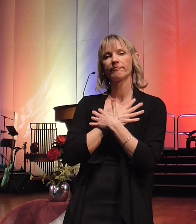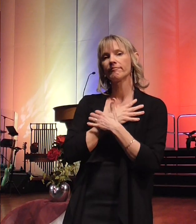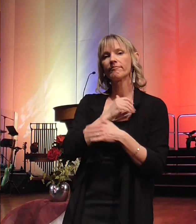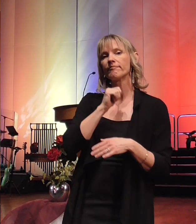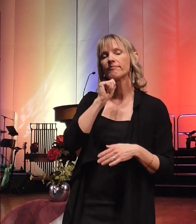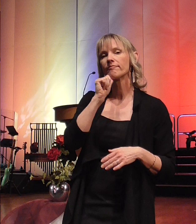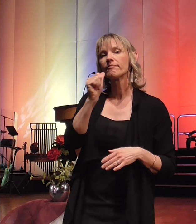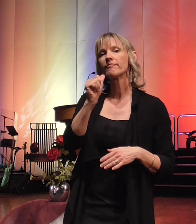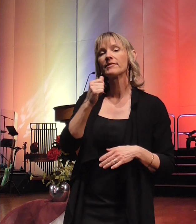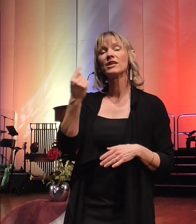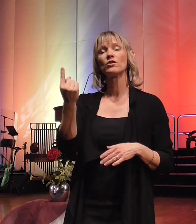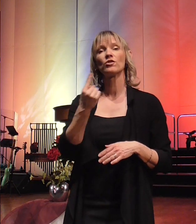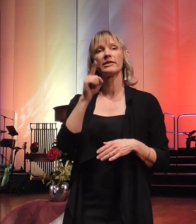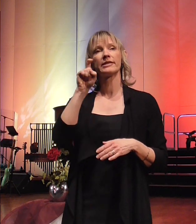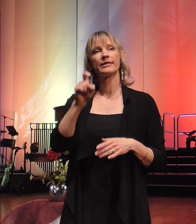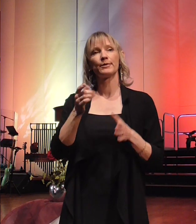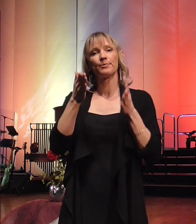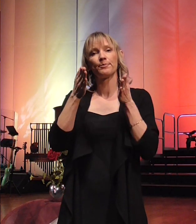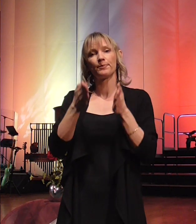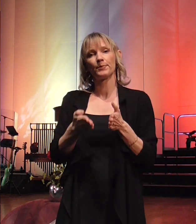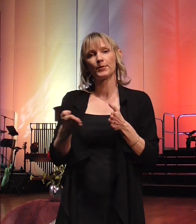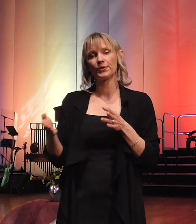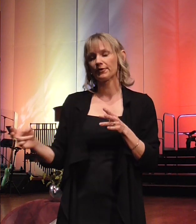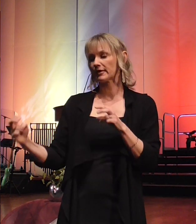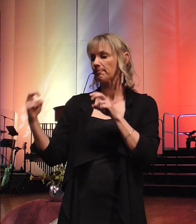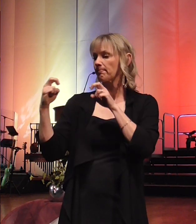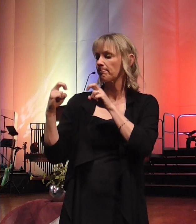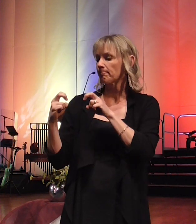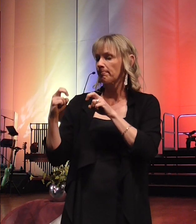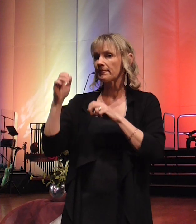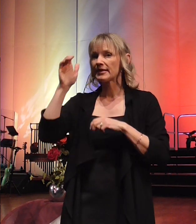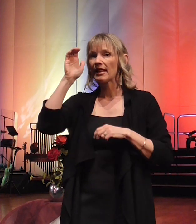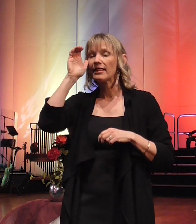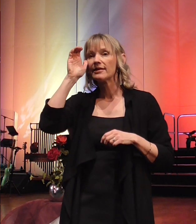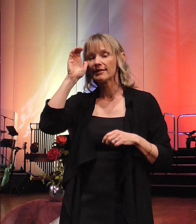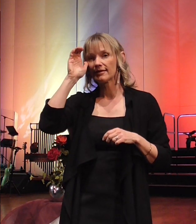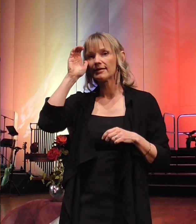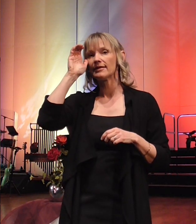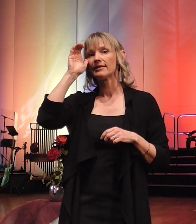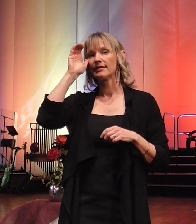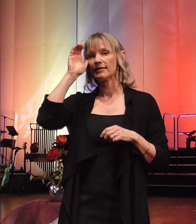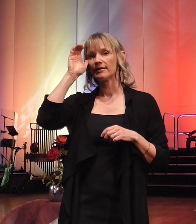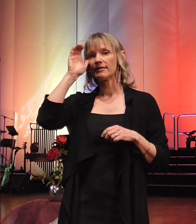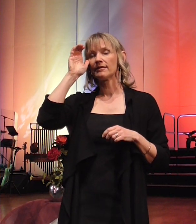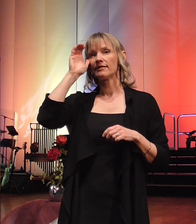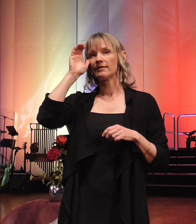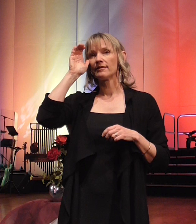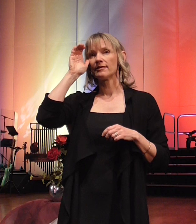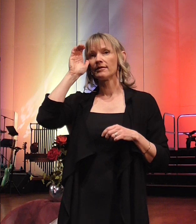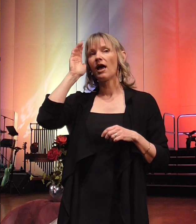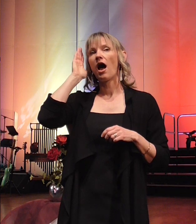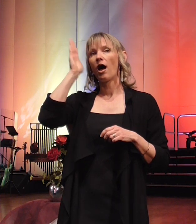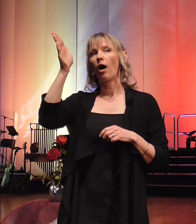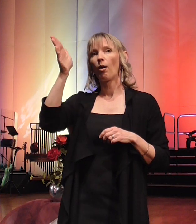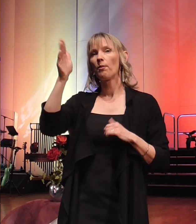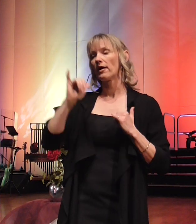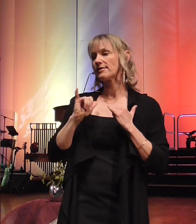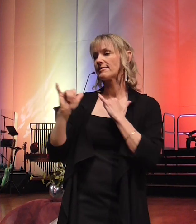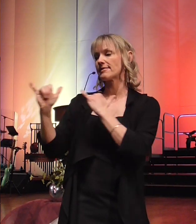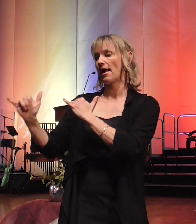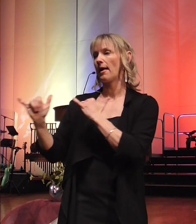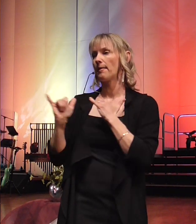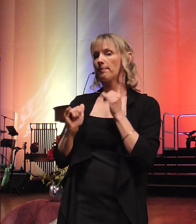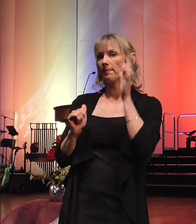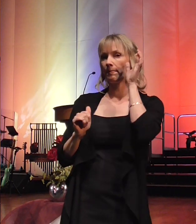I just need somebody to listen sometimes. I will pay